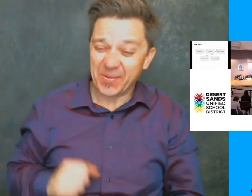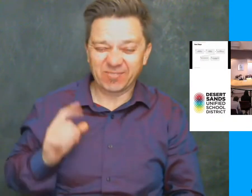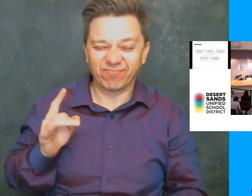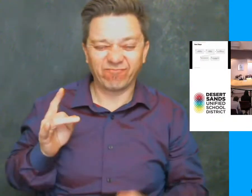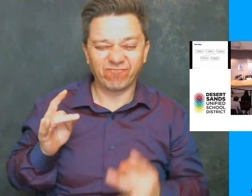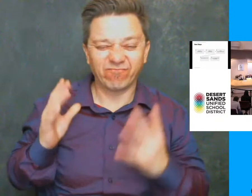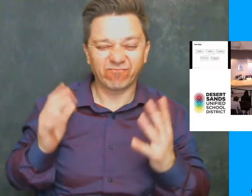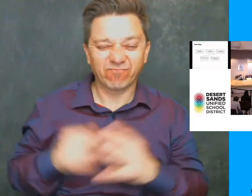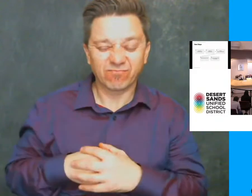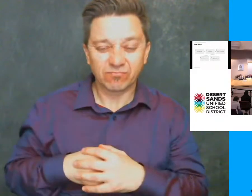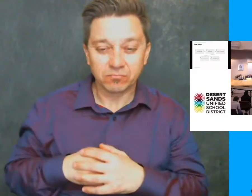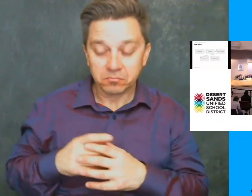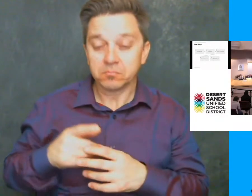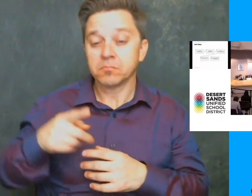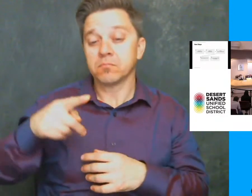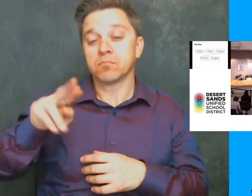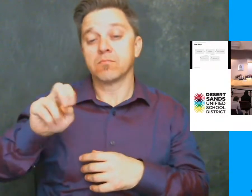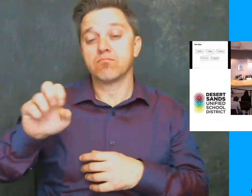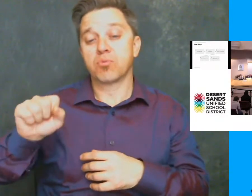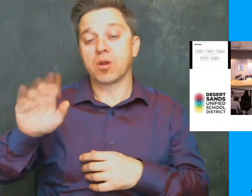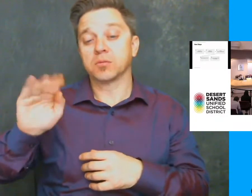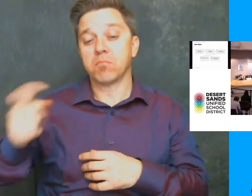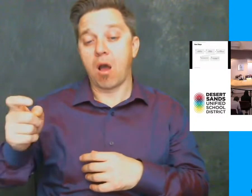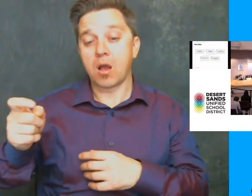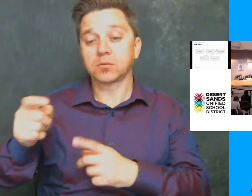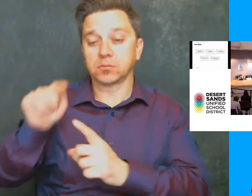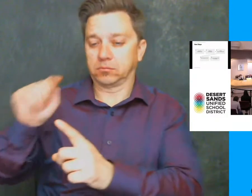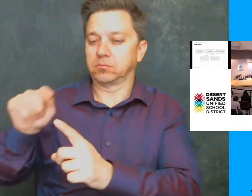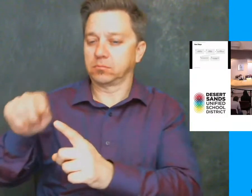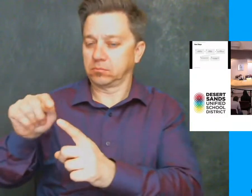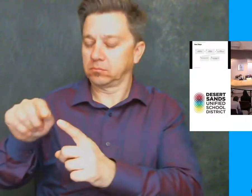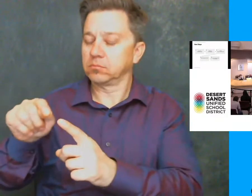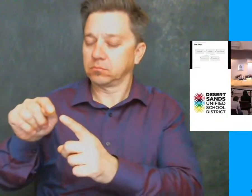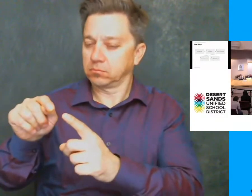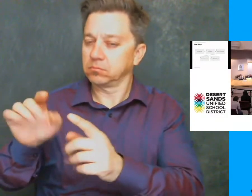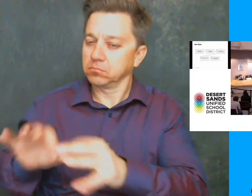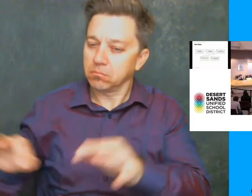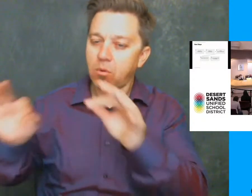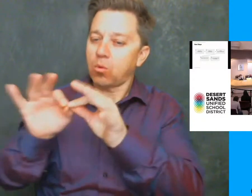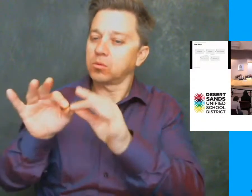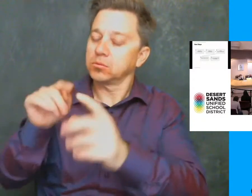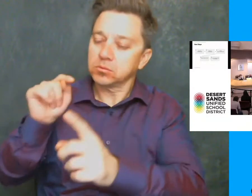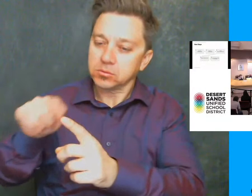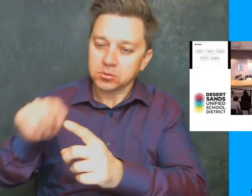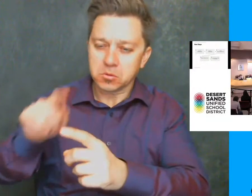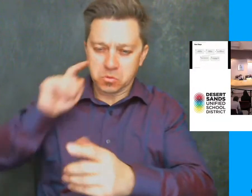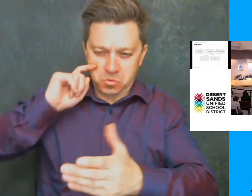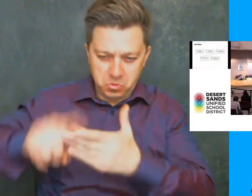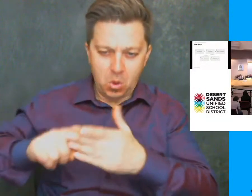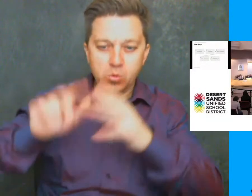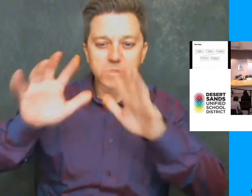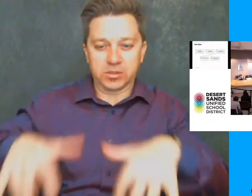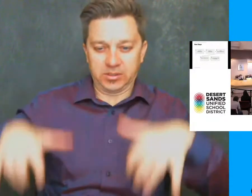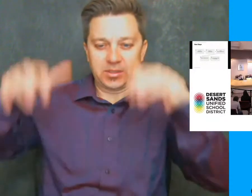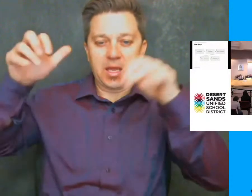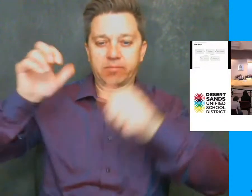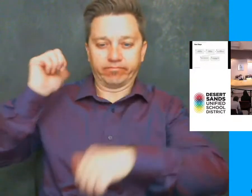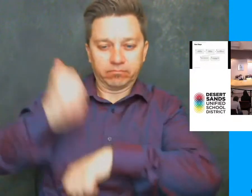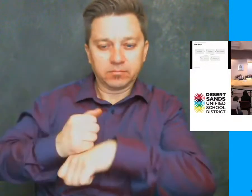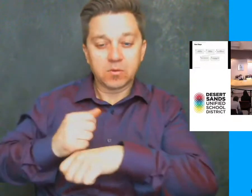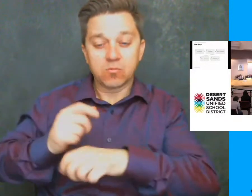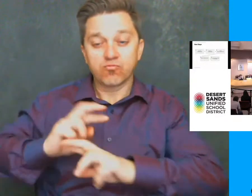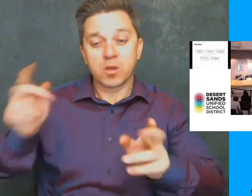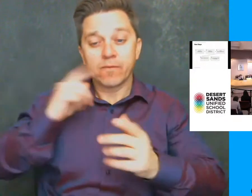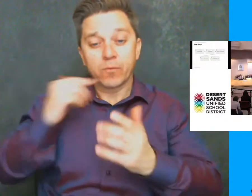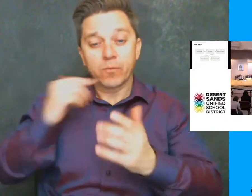And the press box is the main thing in that. So I'm noticing in here that the stadium is going to be there for new bleachers, but is there